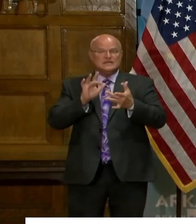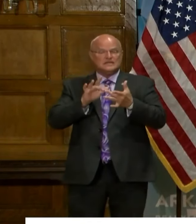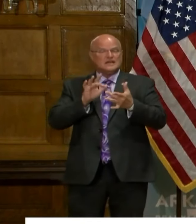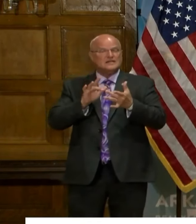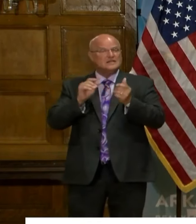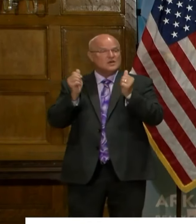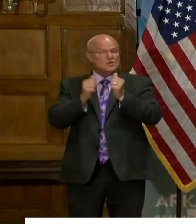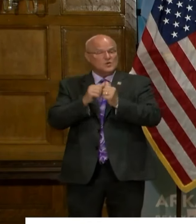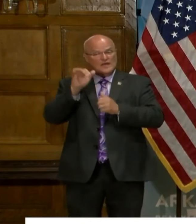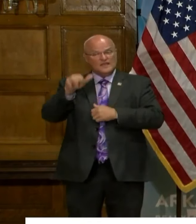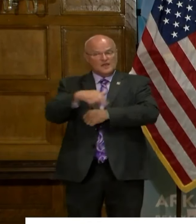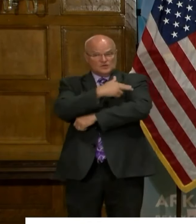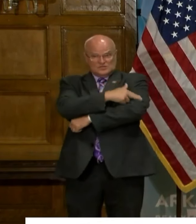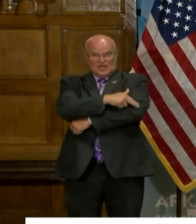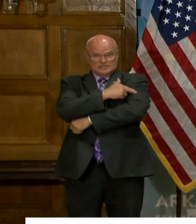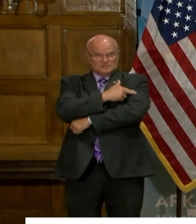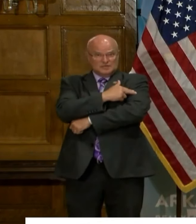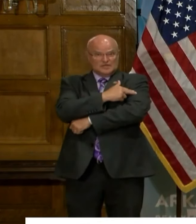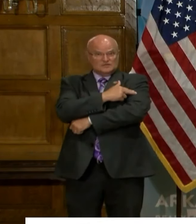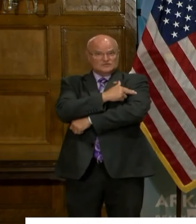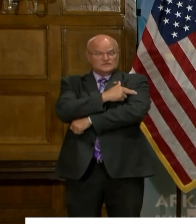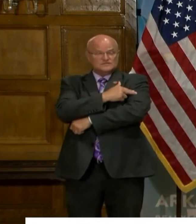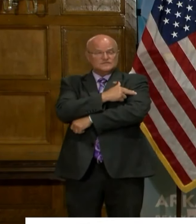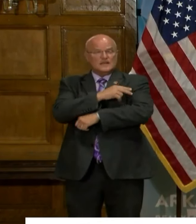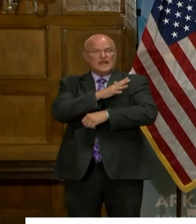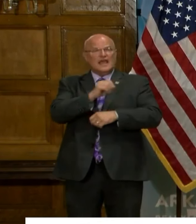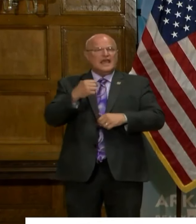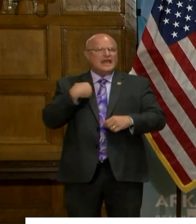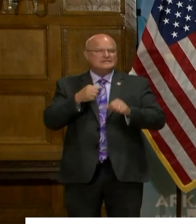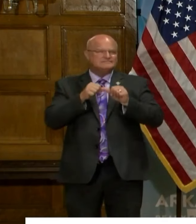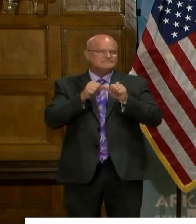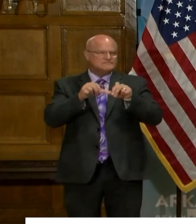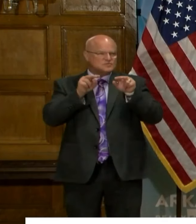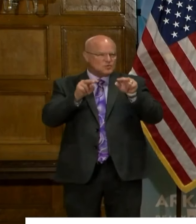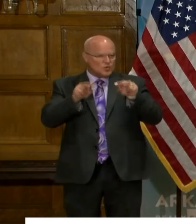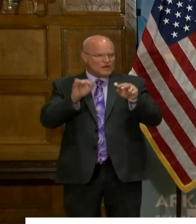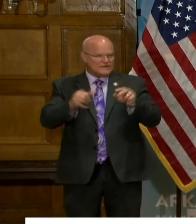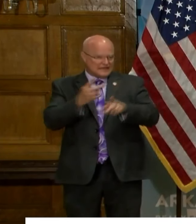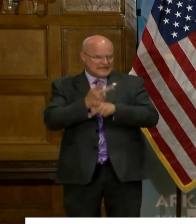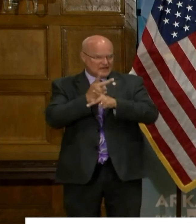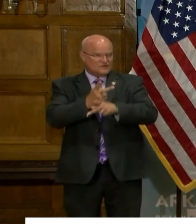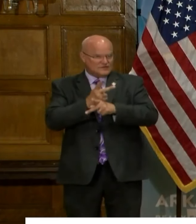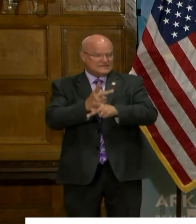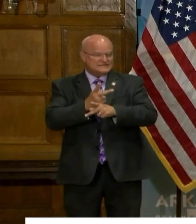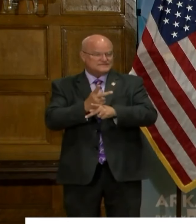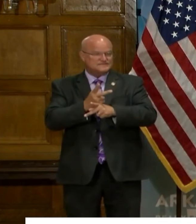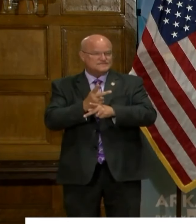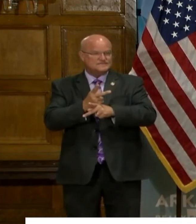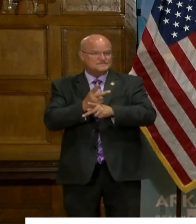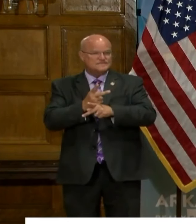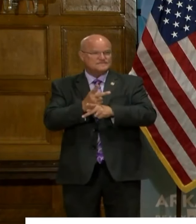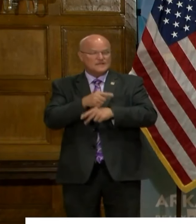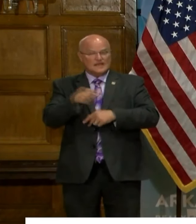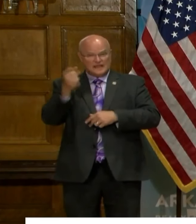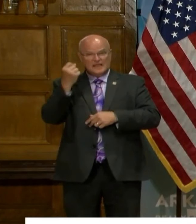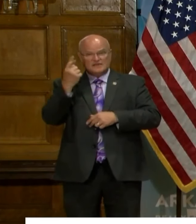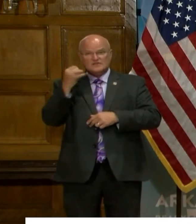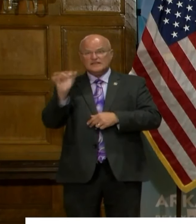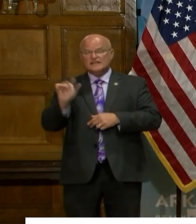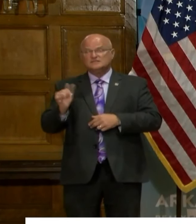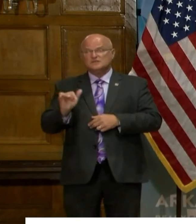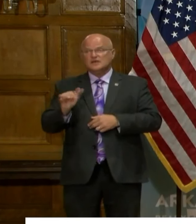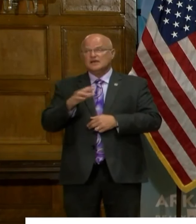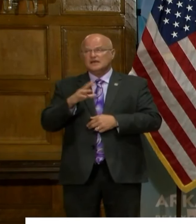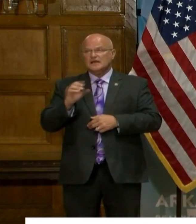contact with those hospitals, and we'll have to continue to watch that carefully. And they understand that as